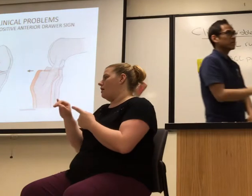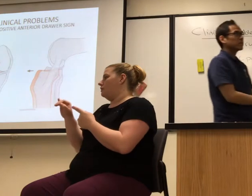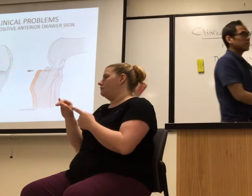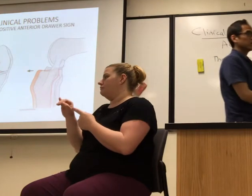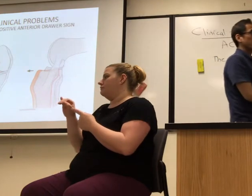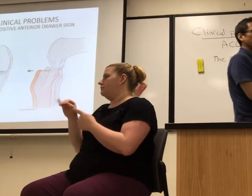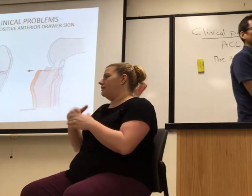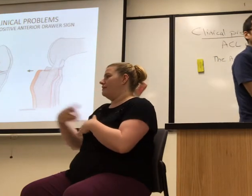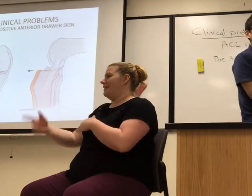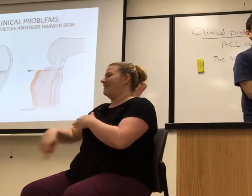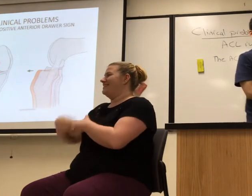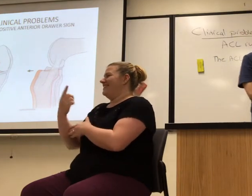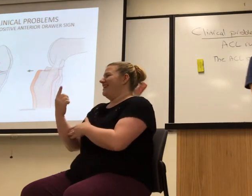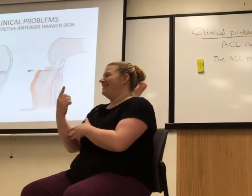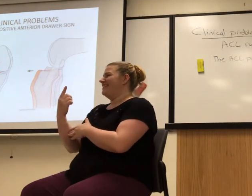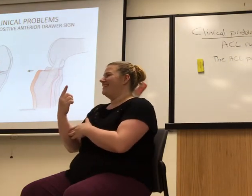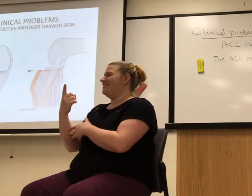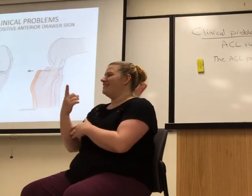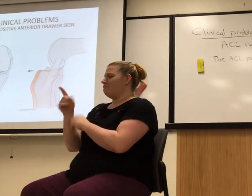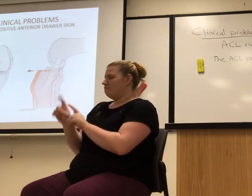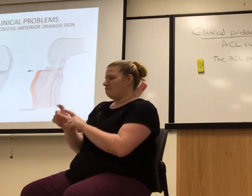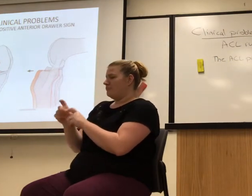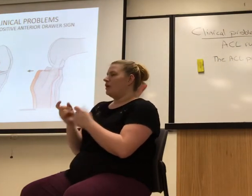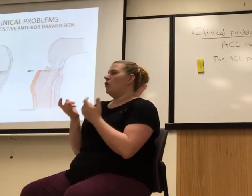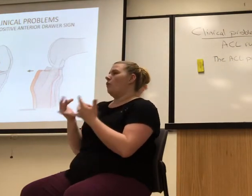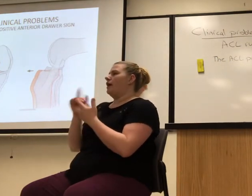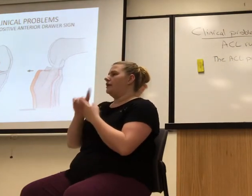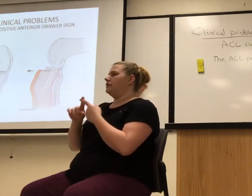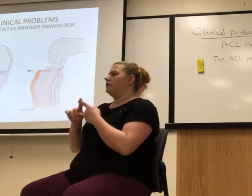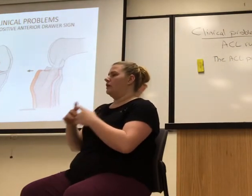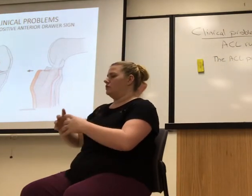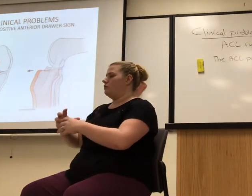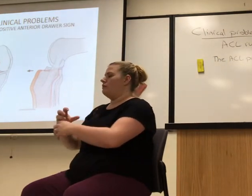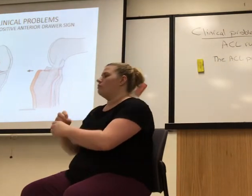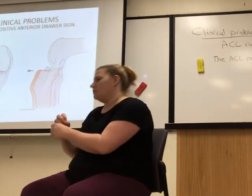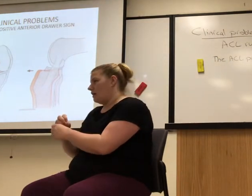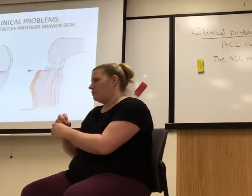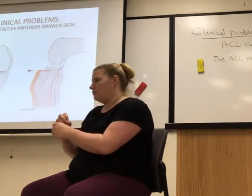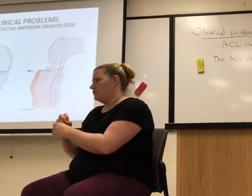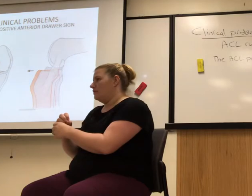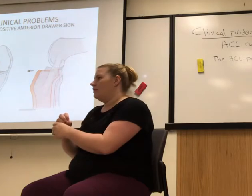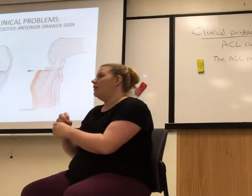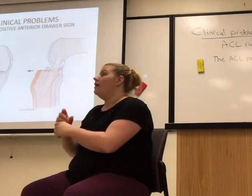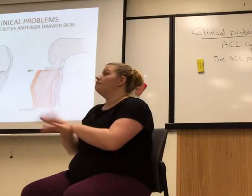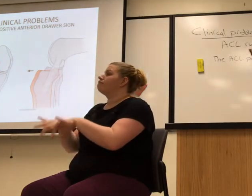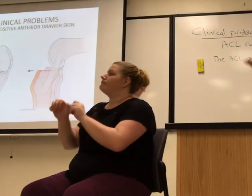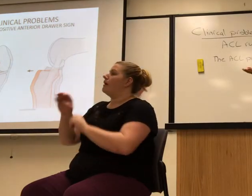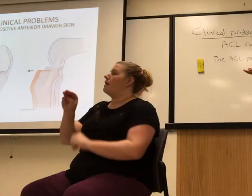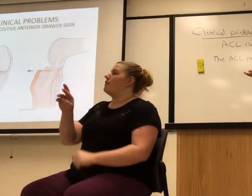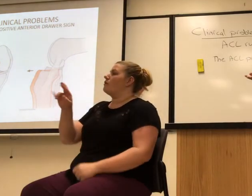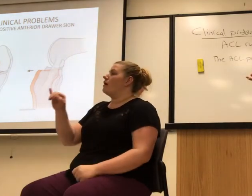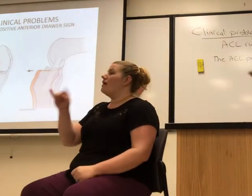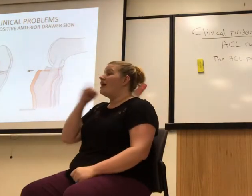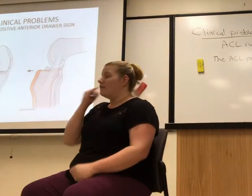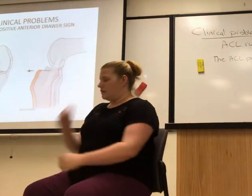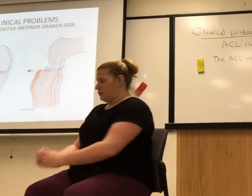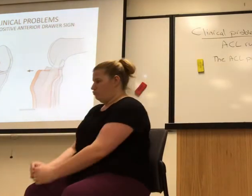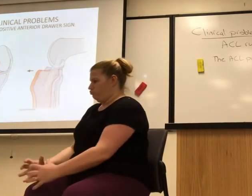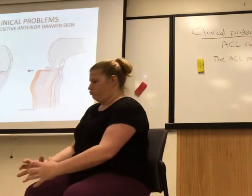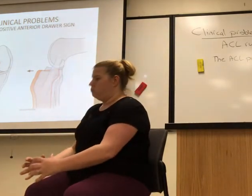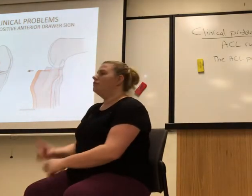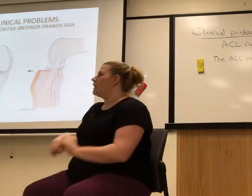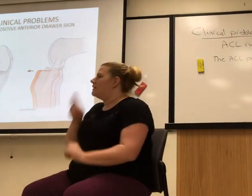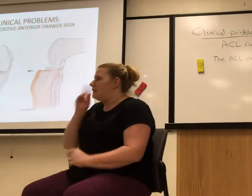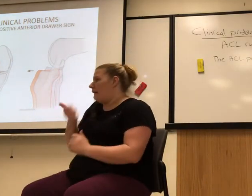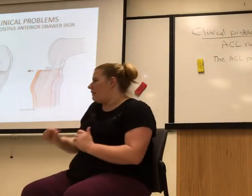wait the day, because you gotta wait for the swelling to go down. You do the MRI. If you just see the swelling, you can't see anything. You